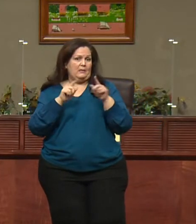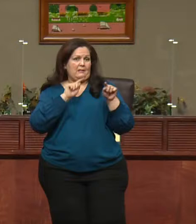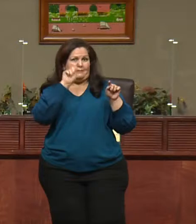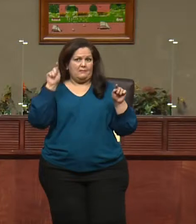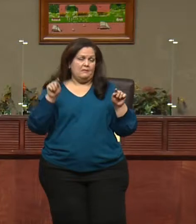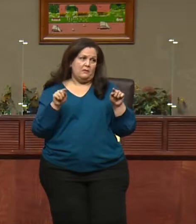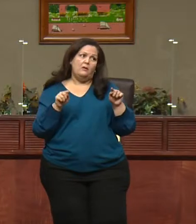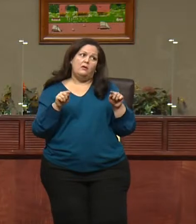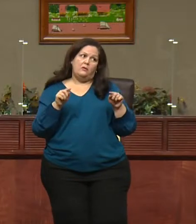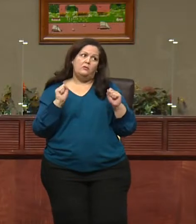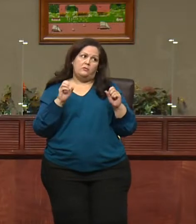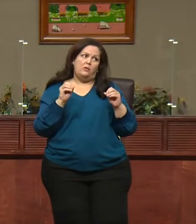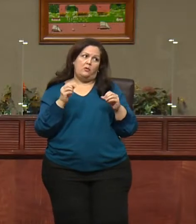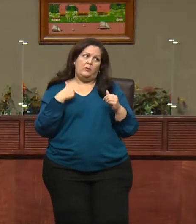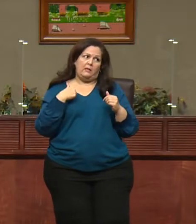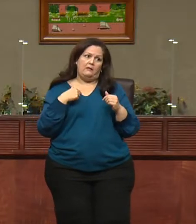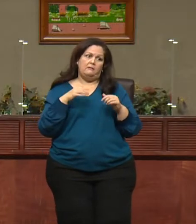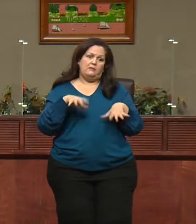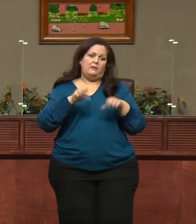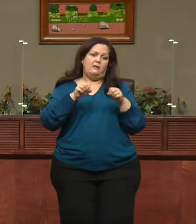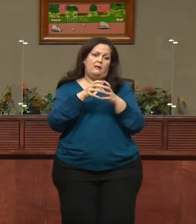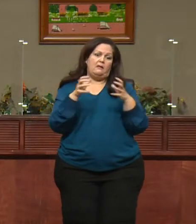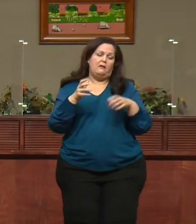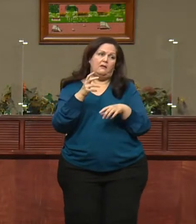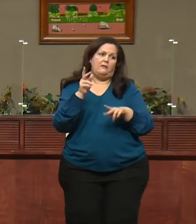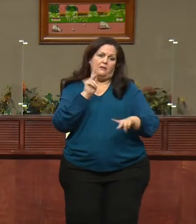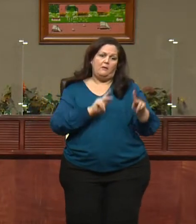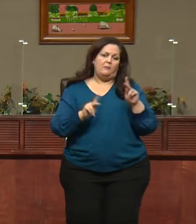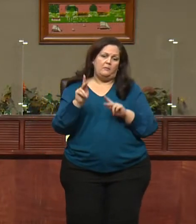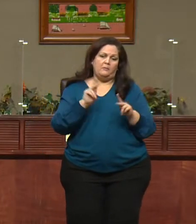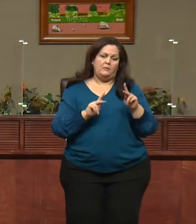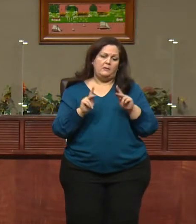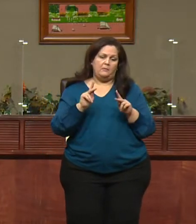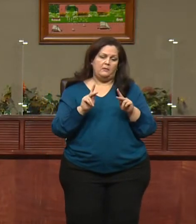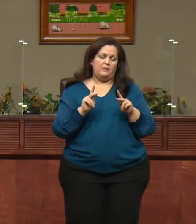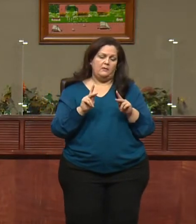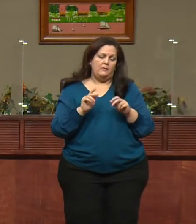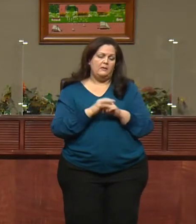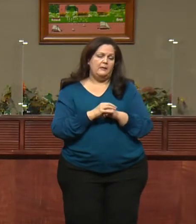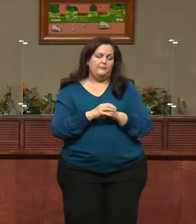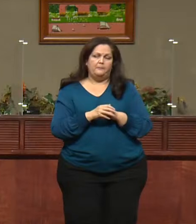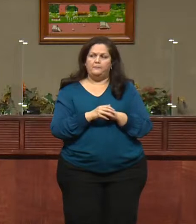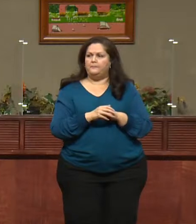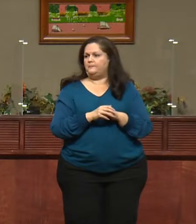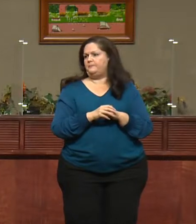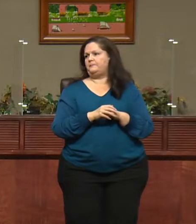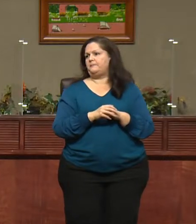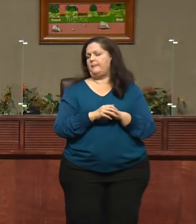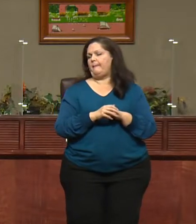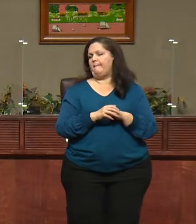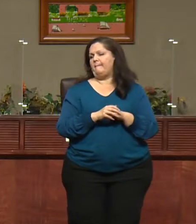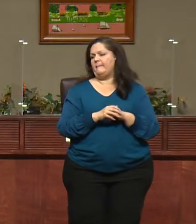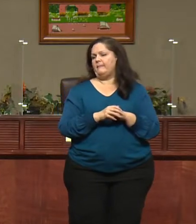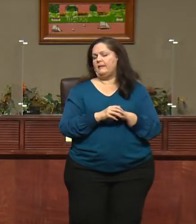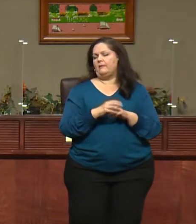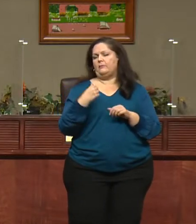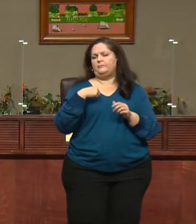numbers could be quite high. And the federal government is also looking into the possibility